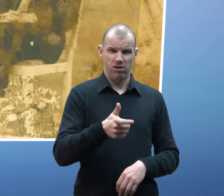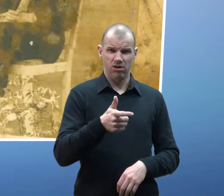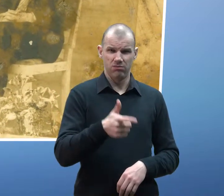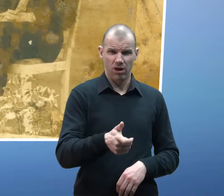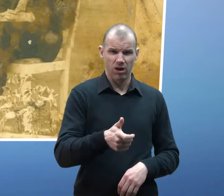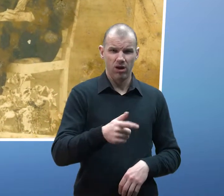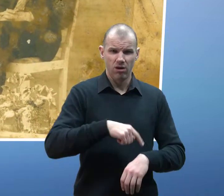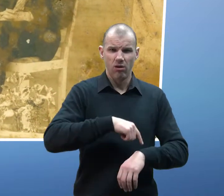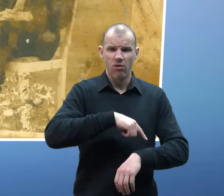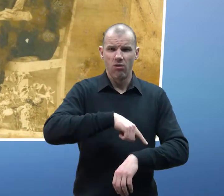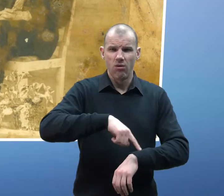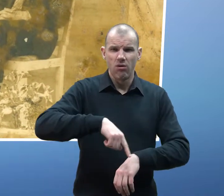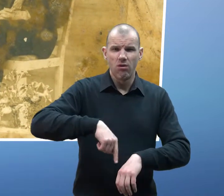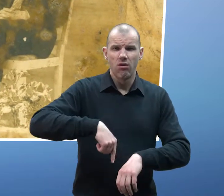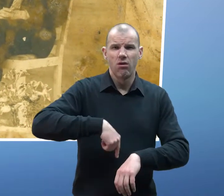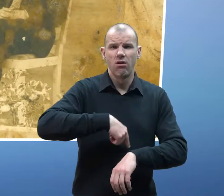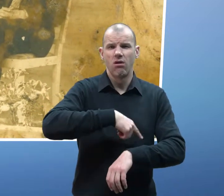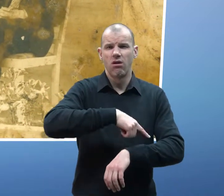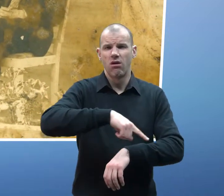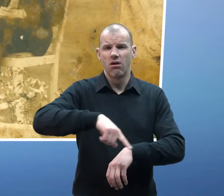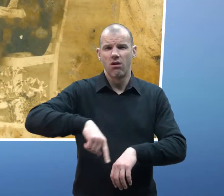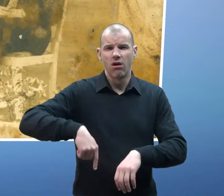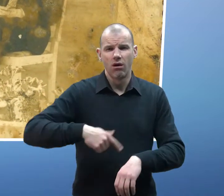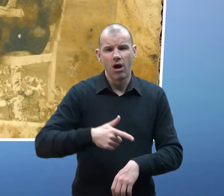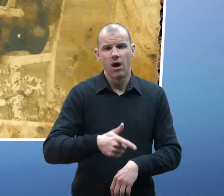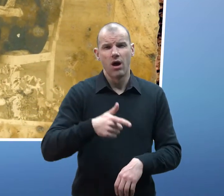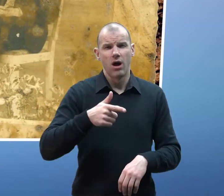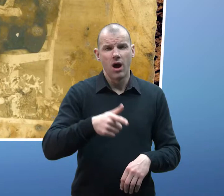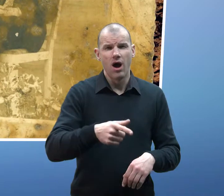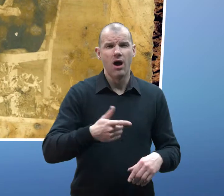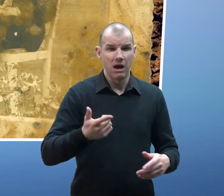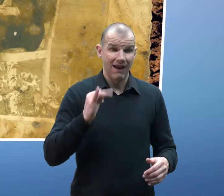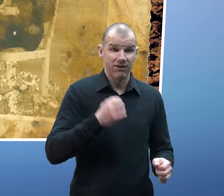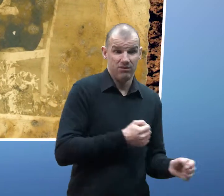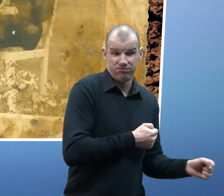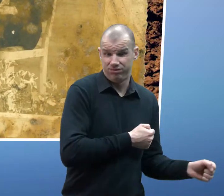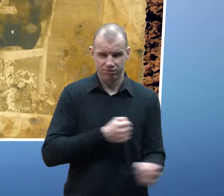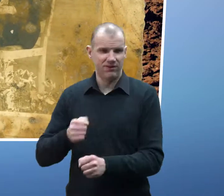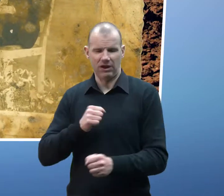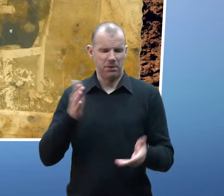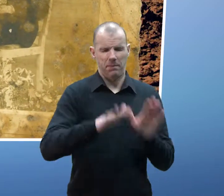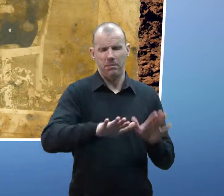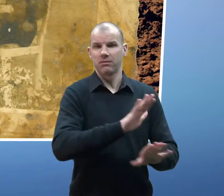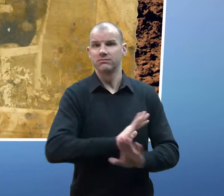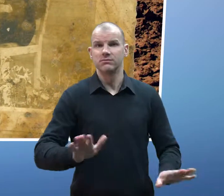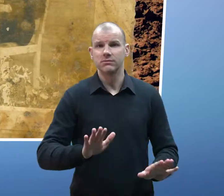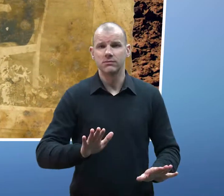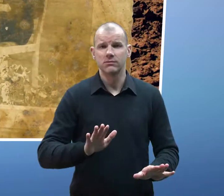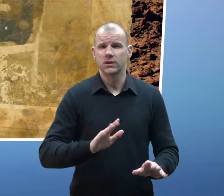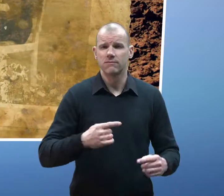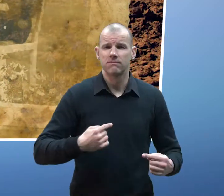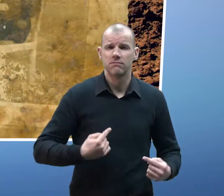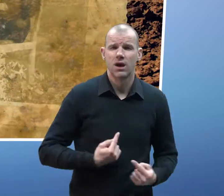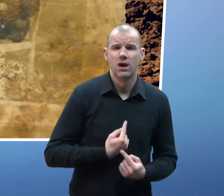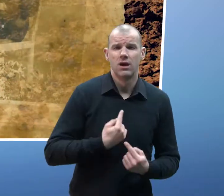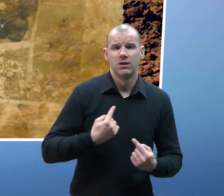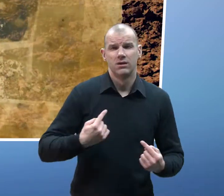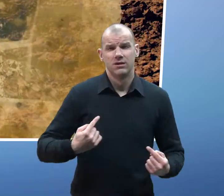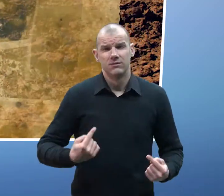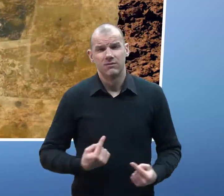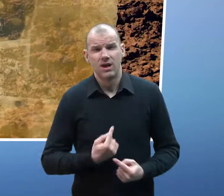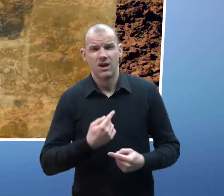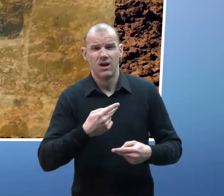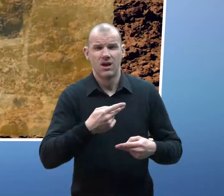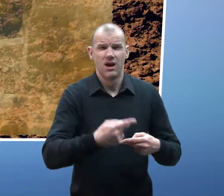machine gun or one concentrated salvo. In order to keep pace of the process, not all wounded people were